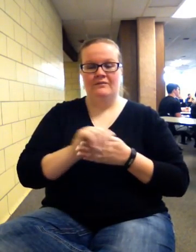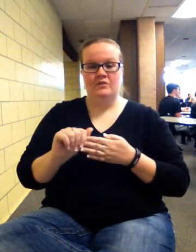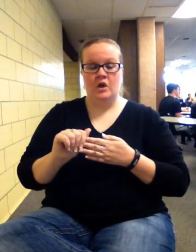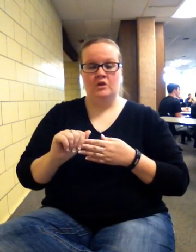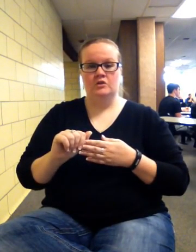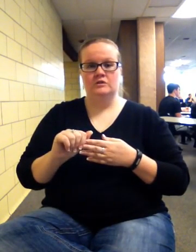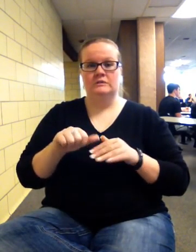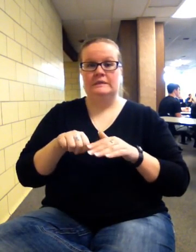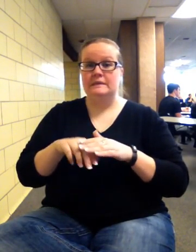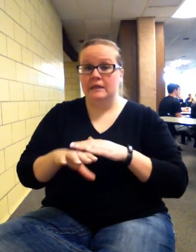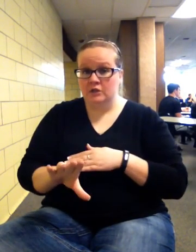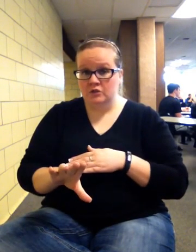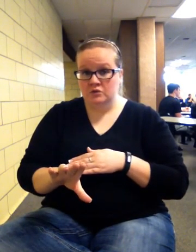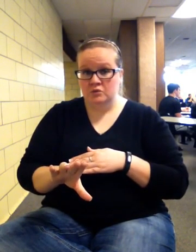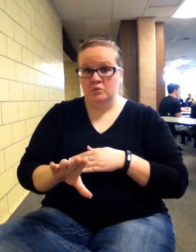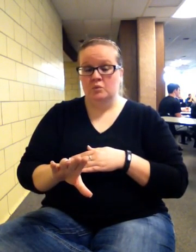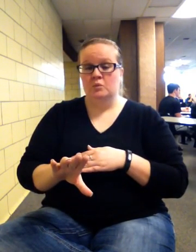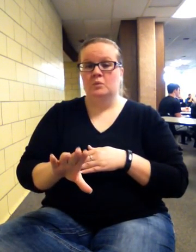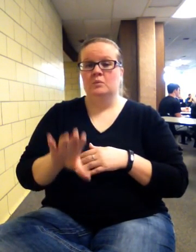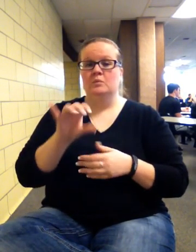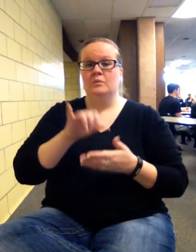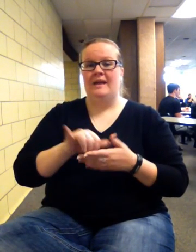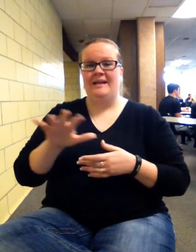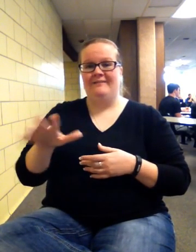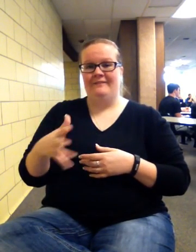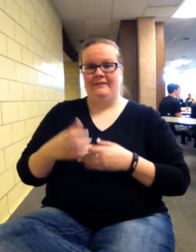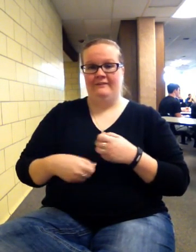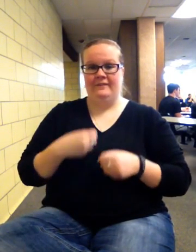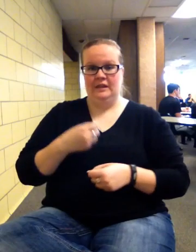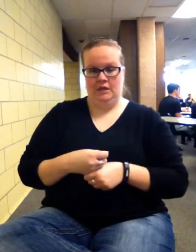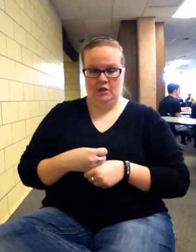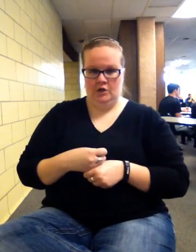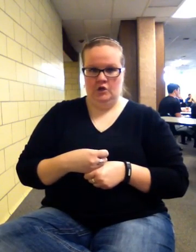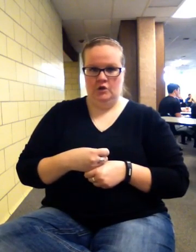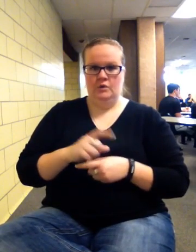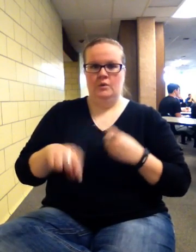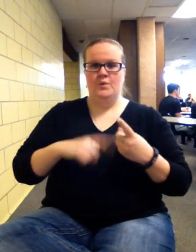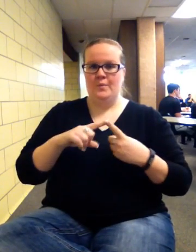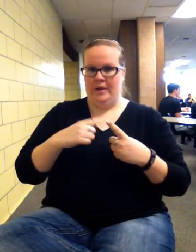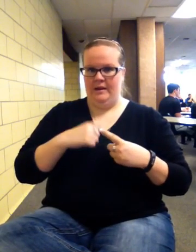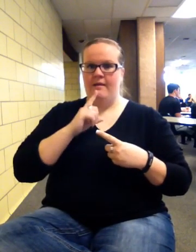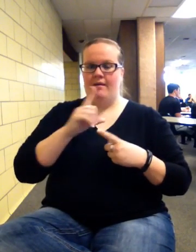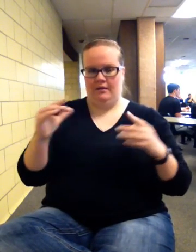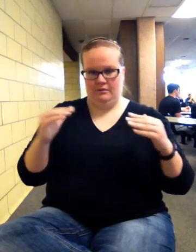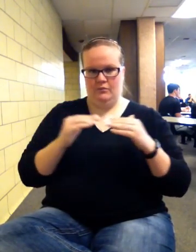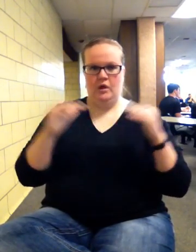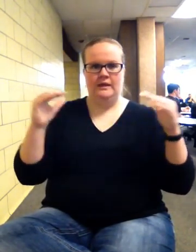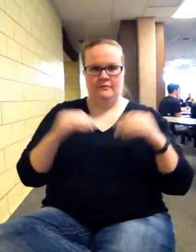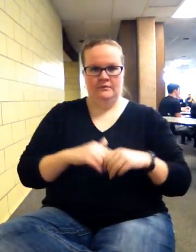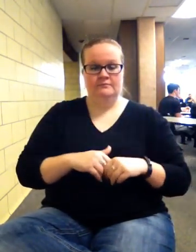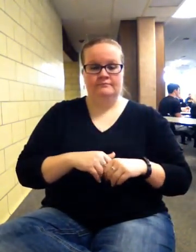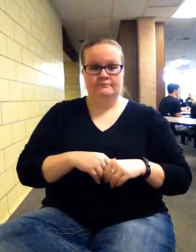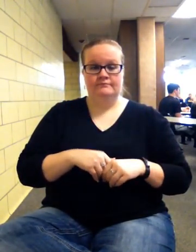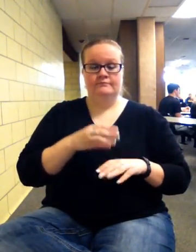that fifth year when I break even. So after year four, I still had 4